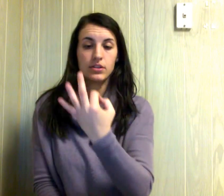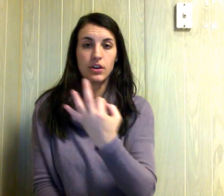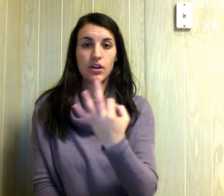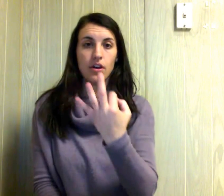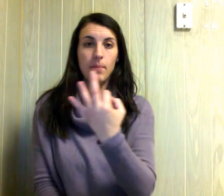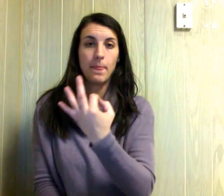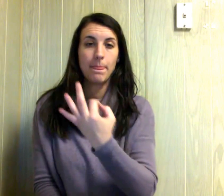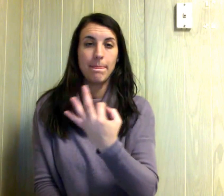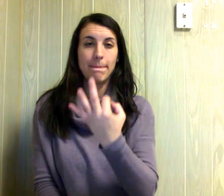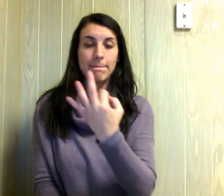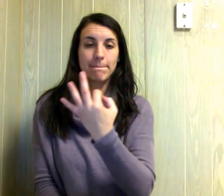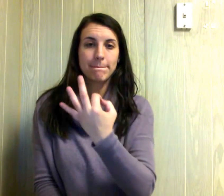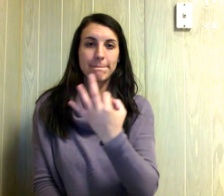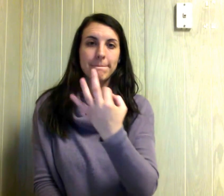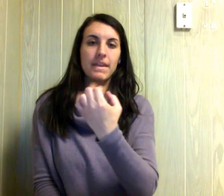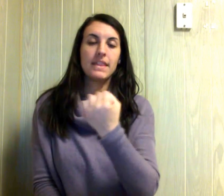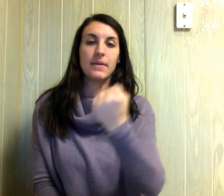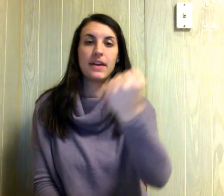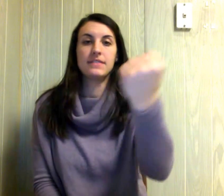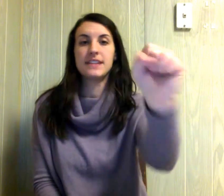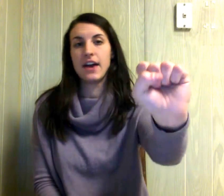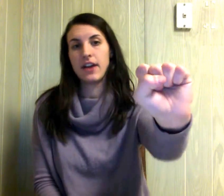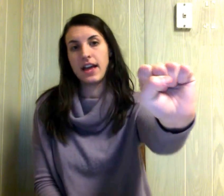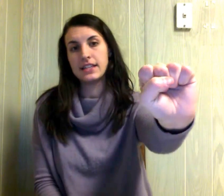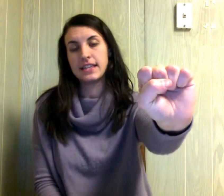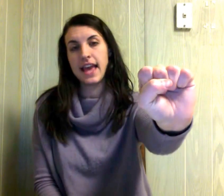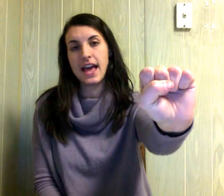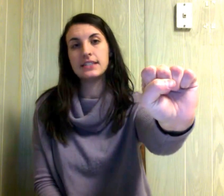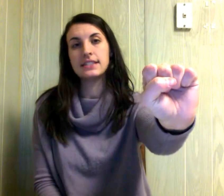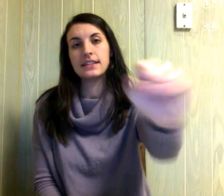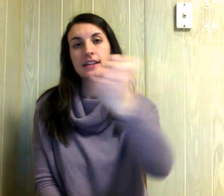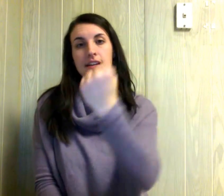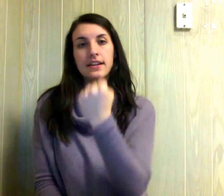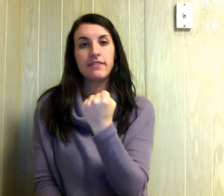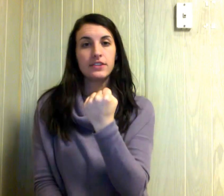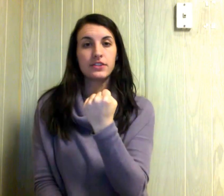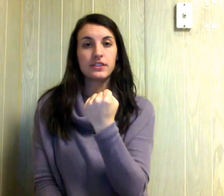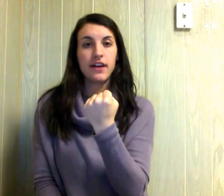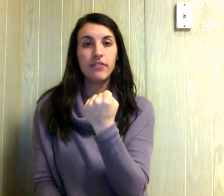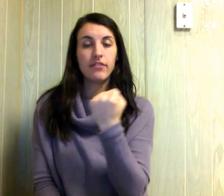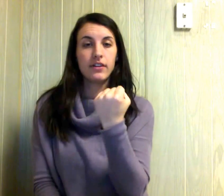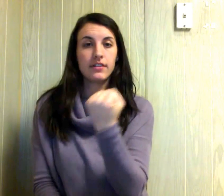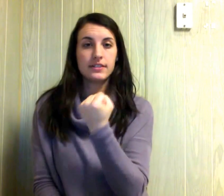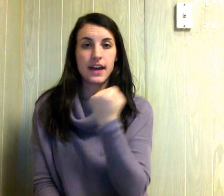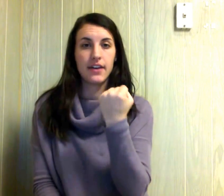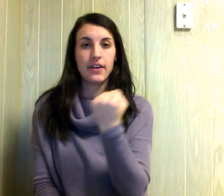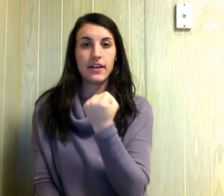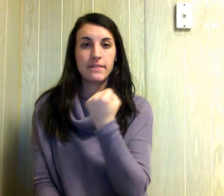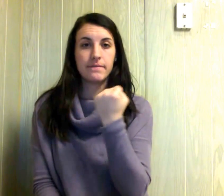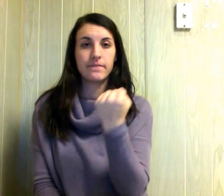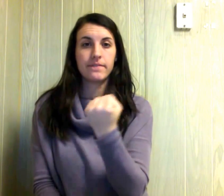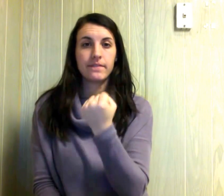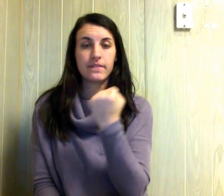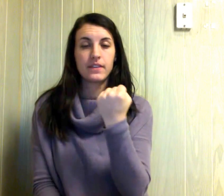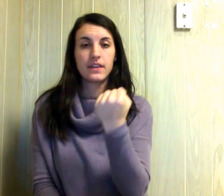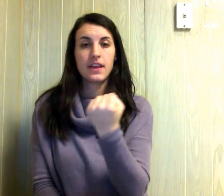circle. Then we have Saturday is the S, face yourself. Saturday. And then we